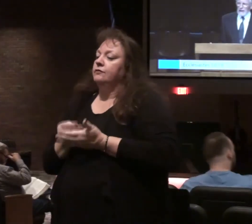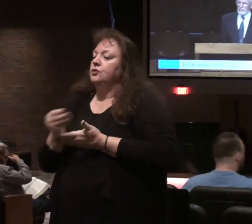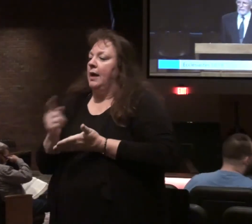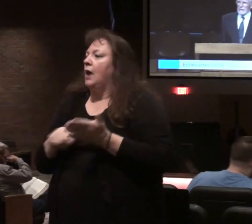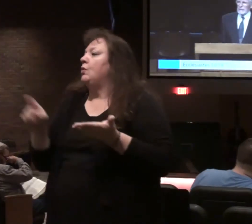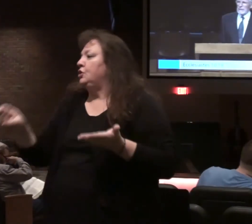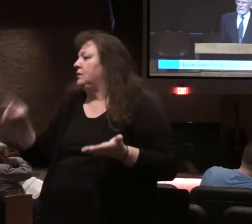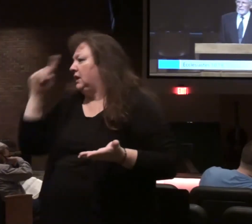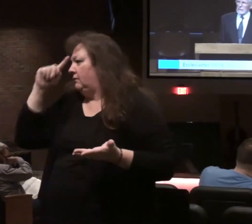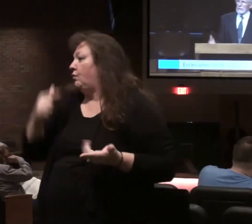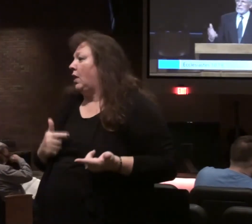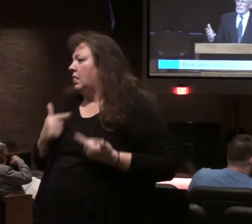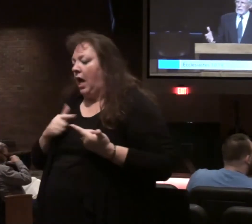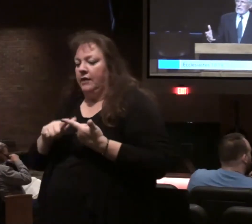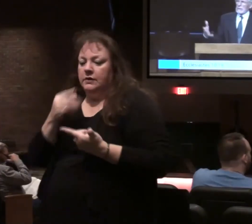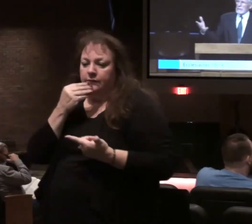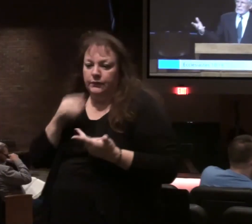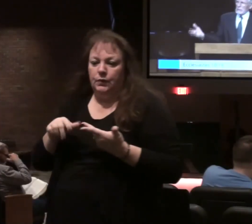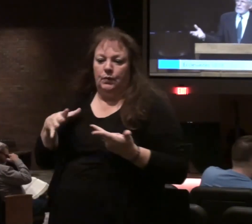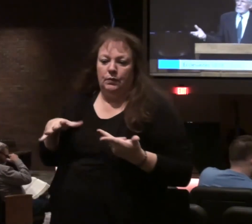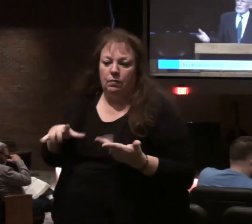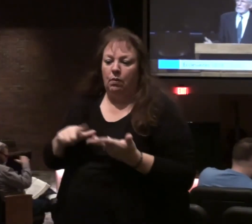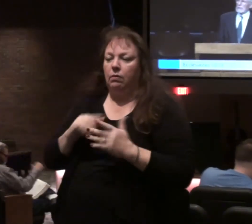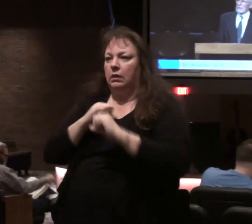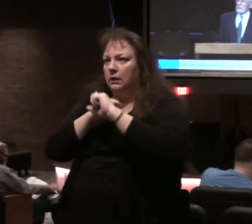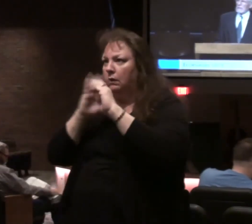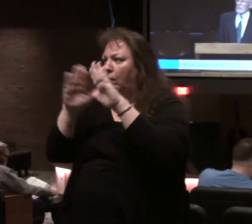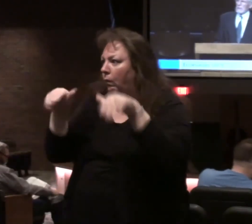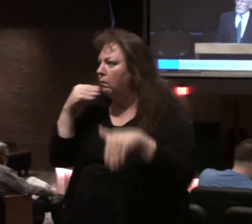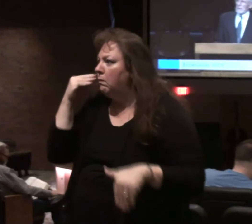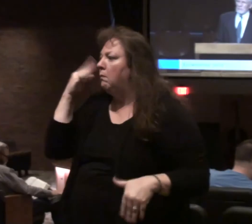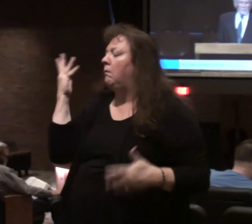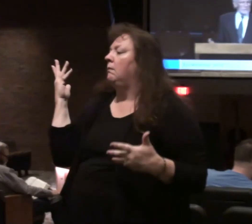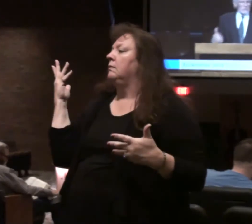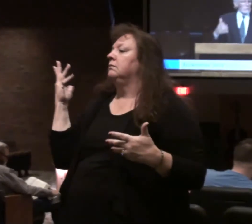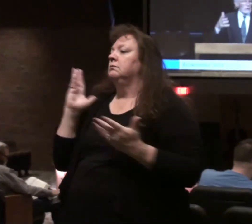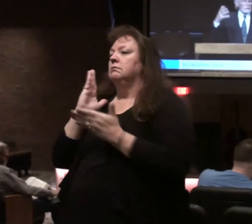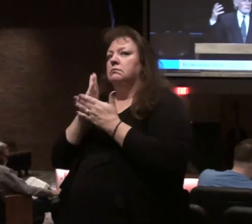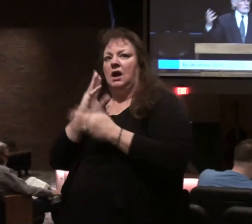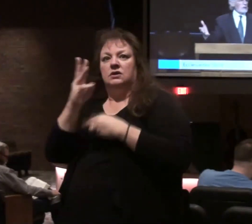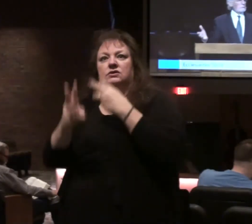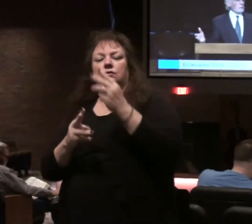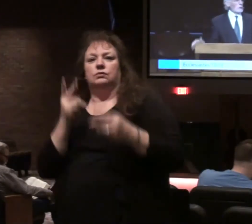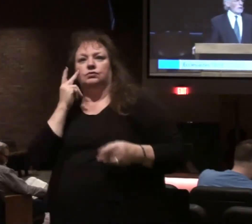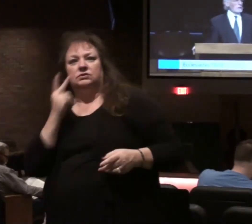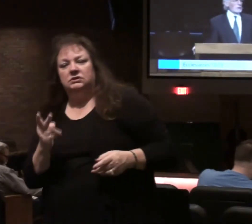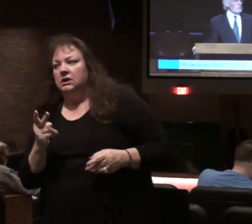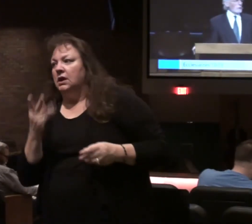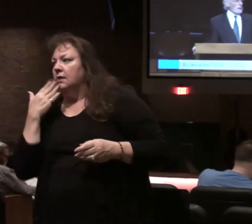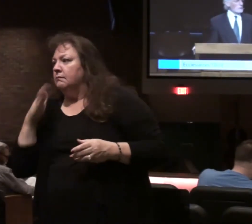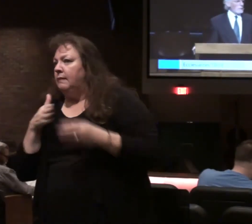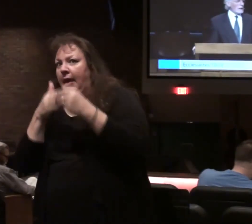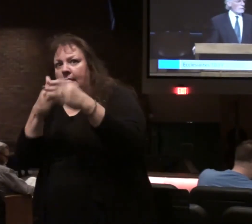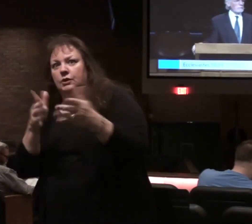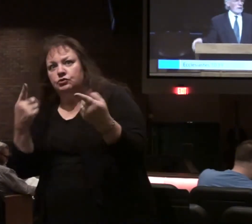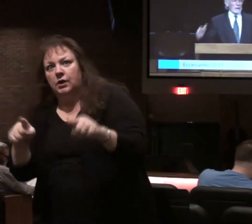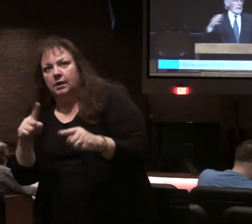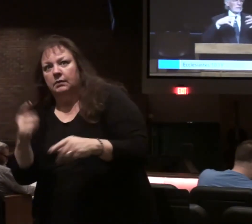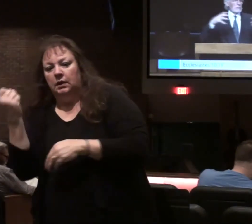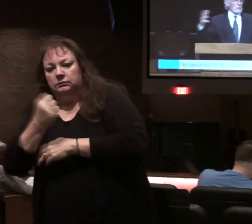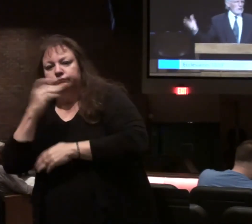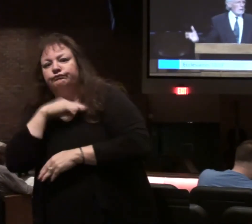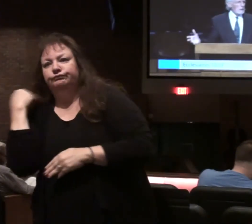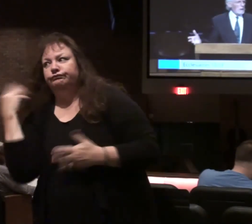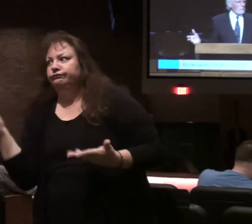of life. Food, clothing, shelter. There's parts of the world you see poor leadership has bankrupted